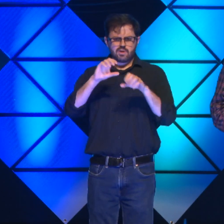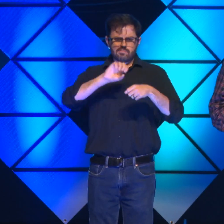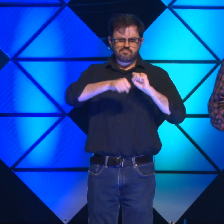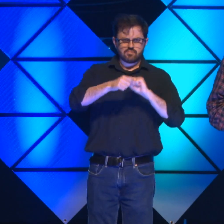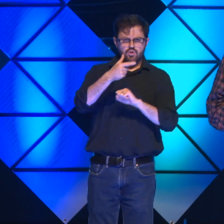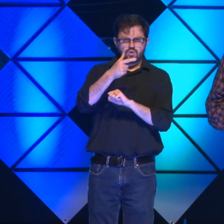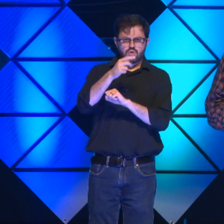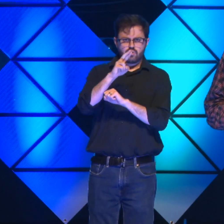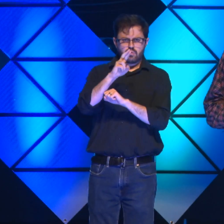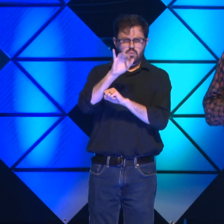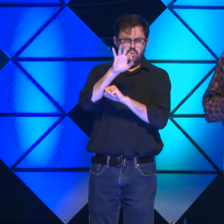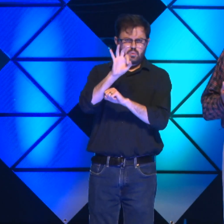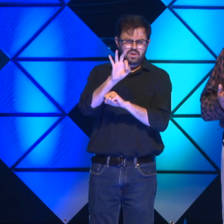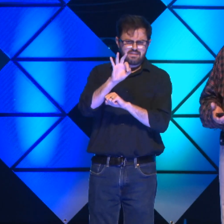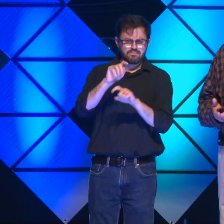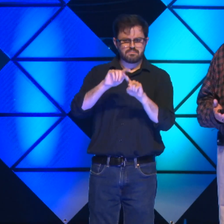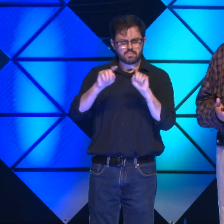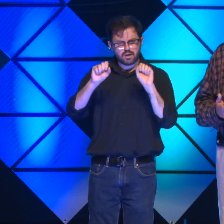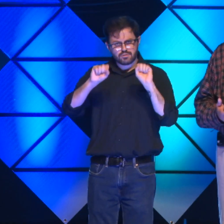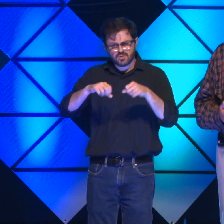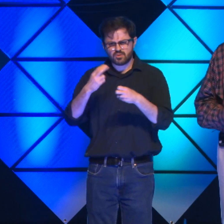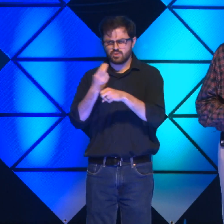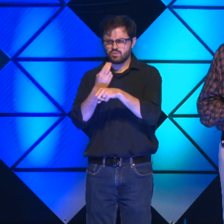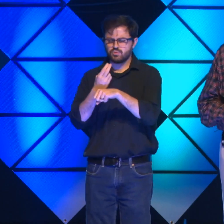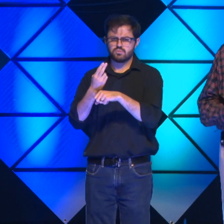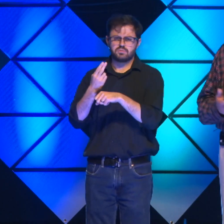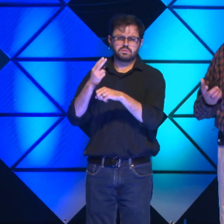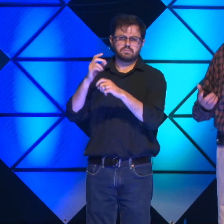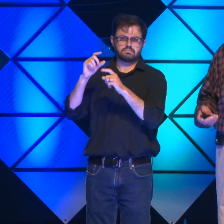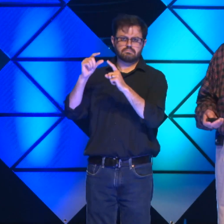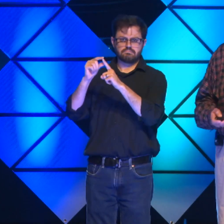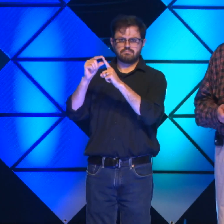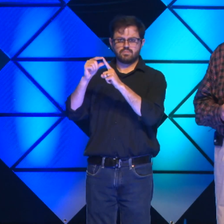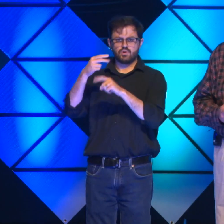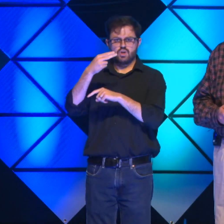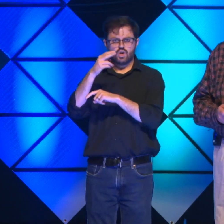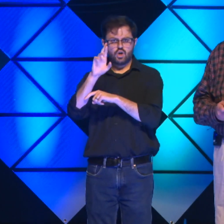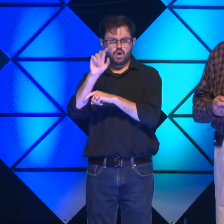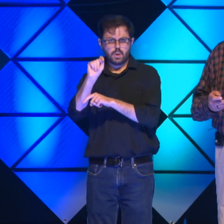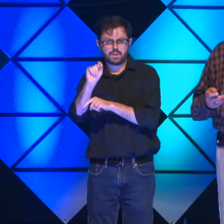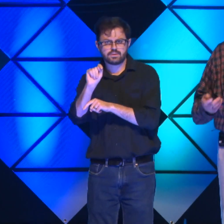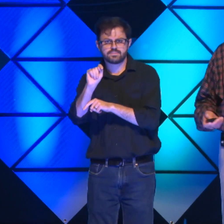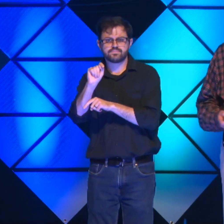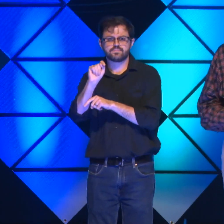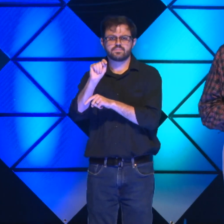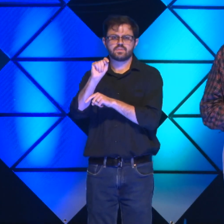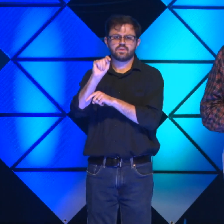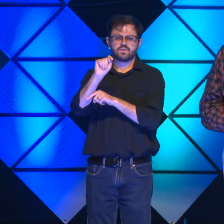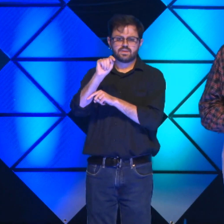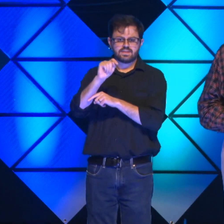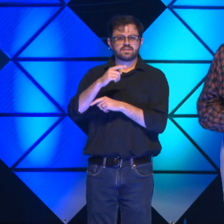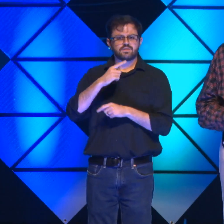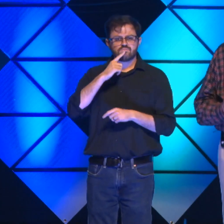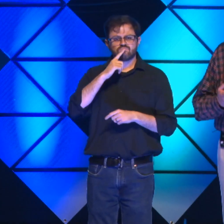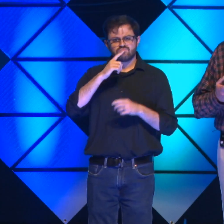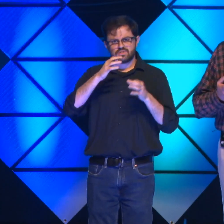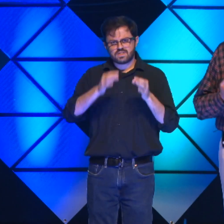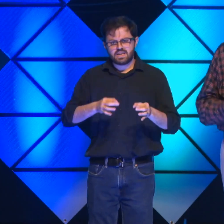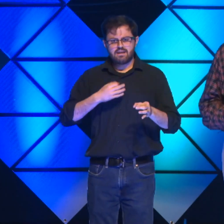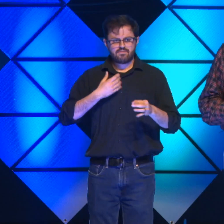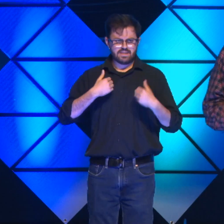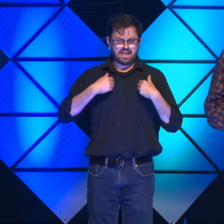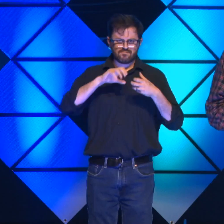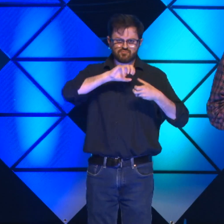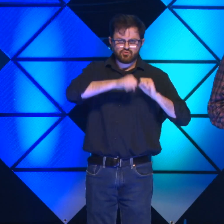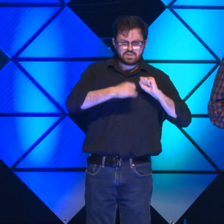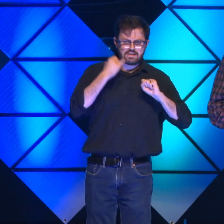as hurt. We most definitely experience grief in terms of the loss of a loved one or a close friend, but